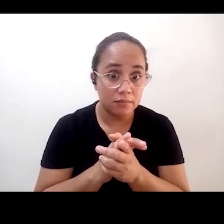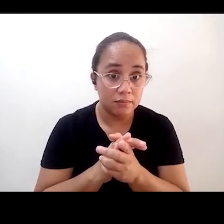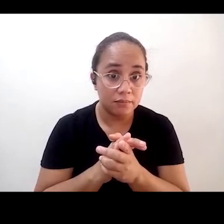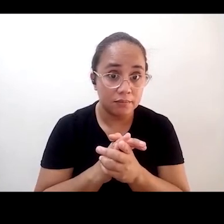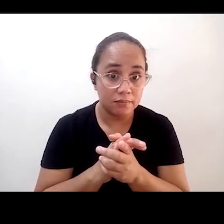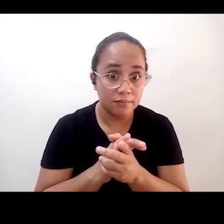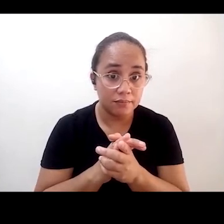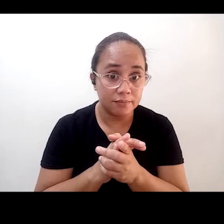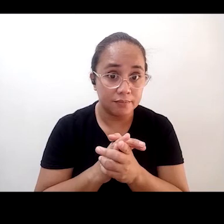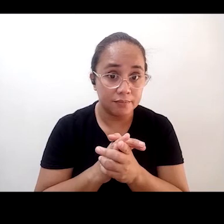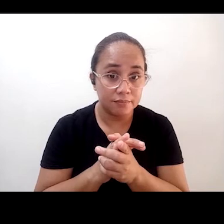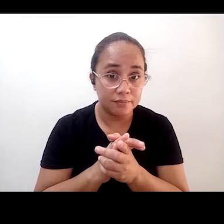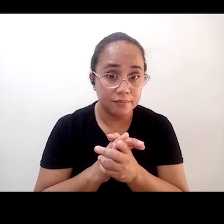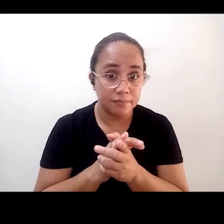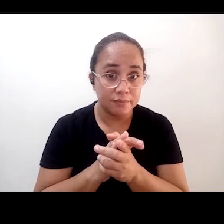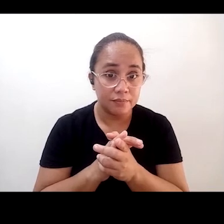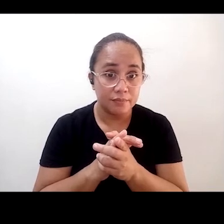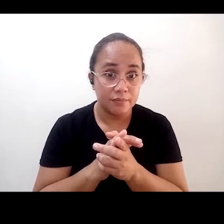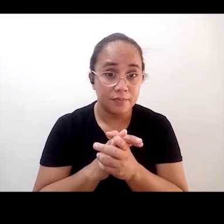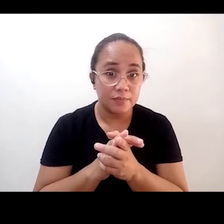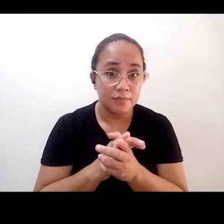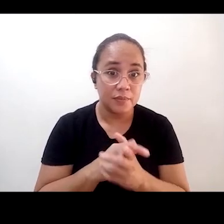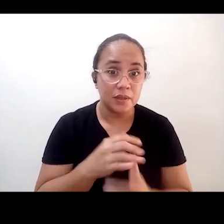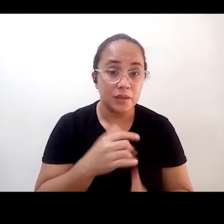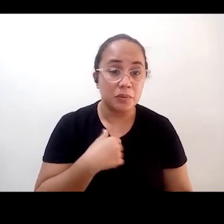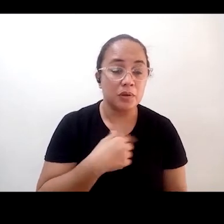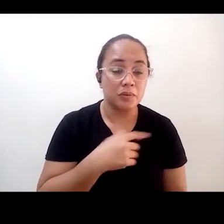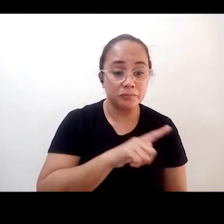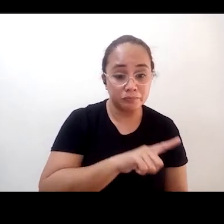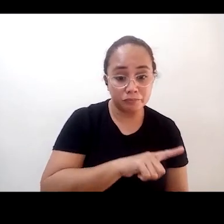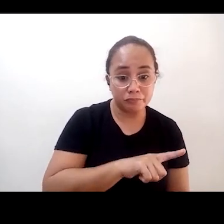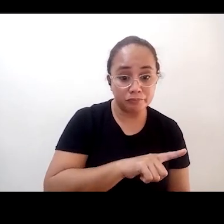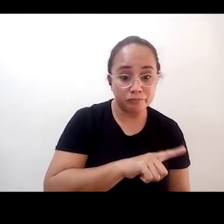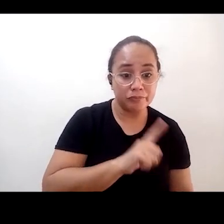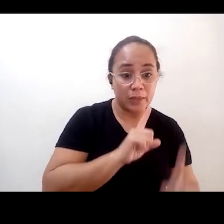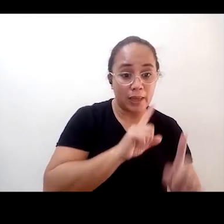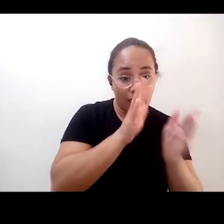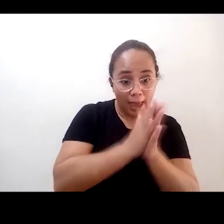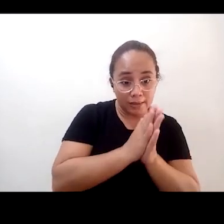So I'm talking about taking turns.